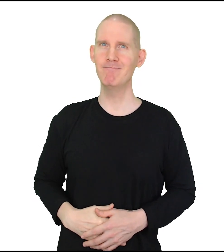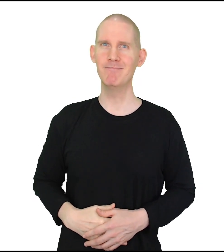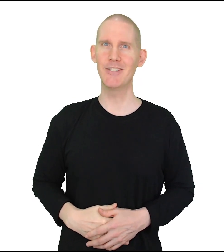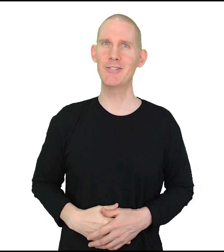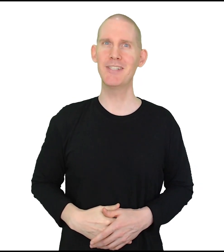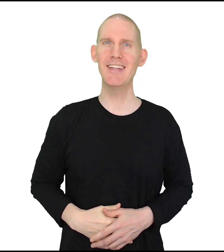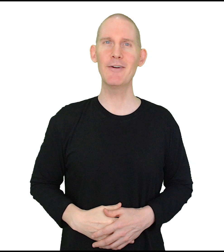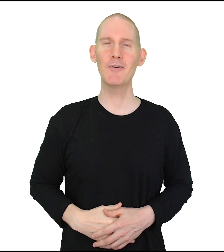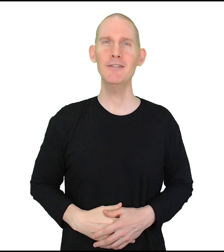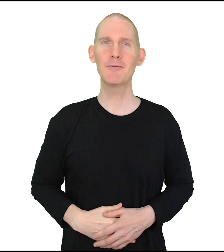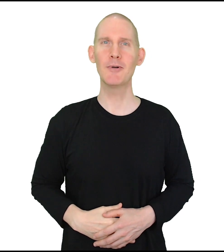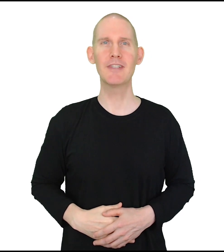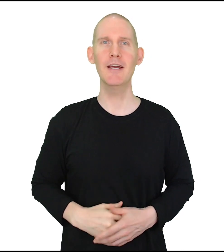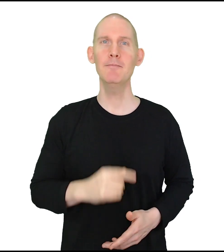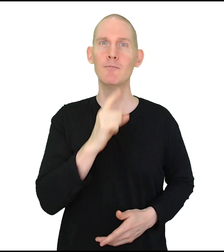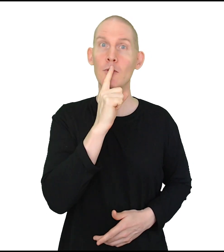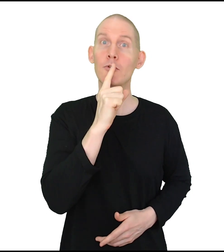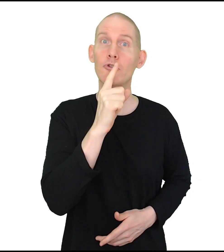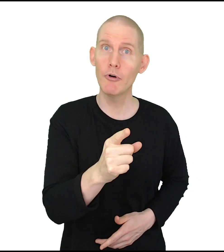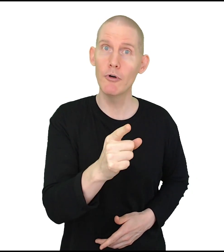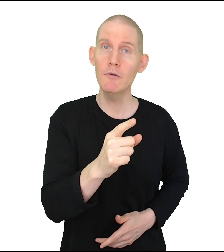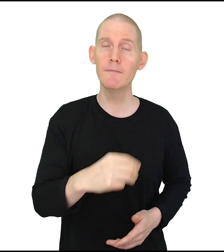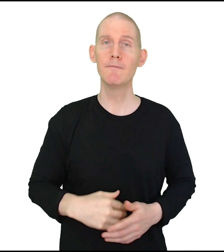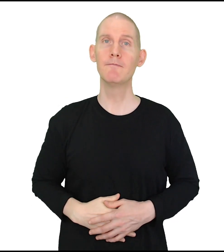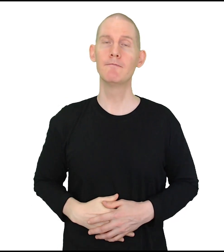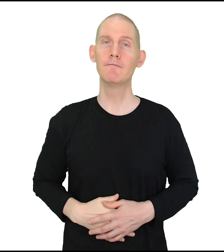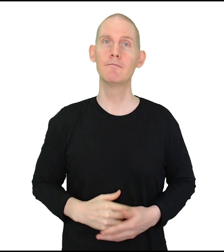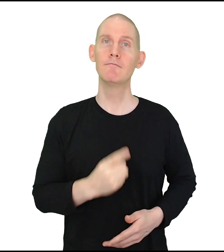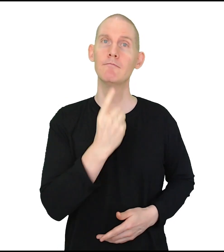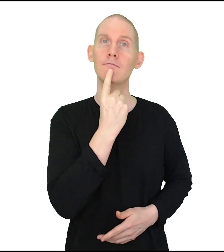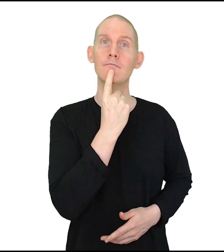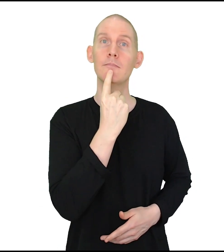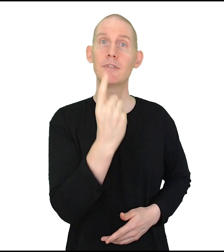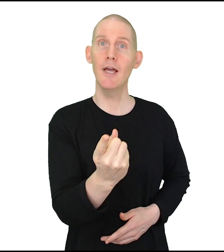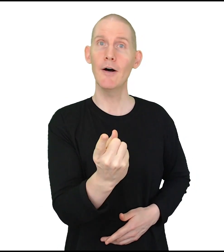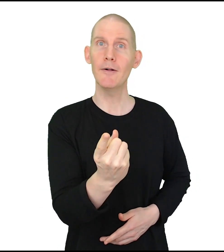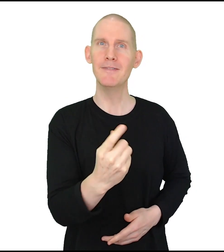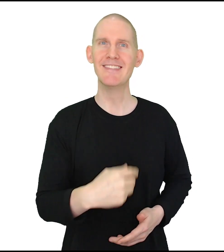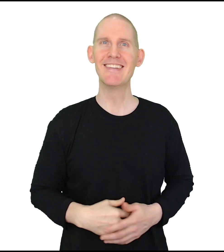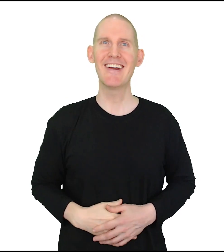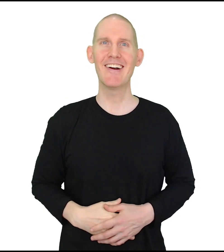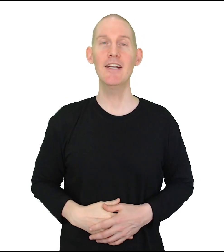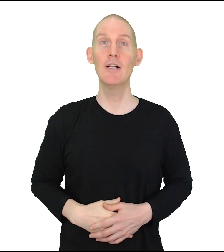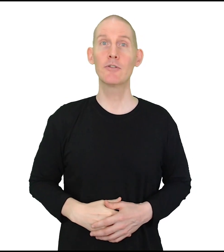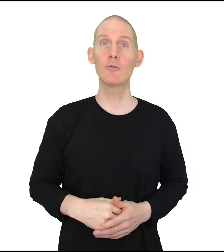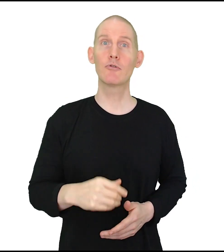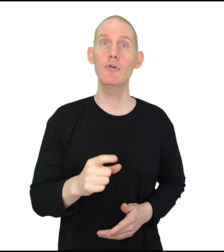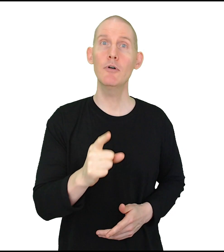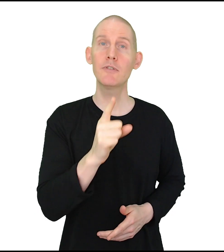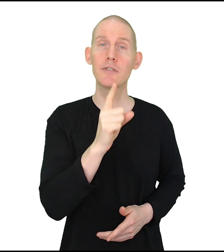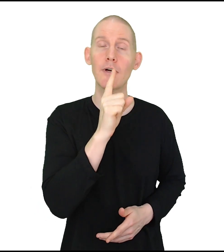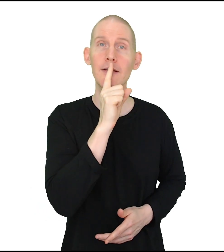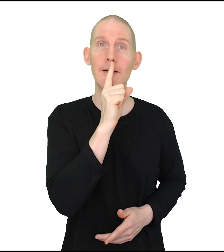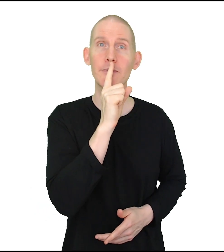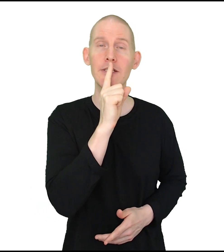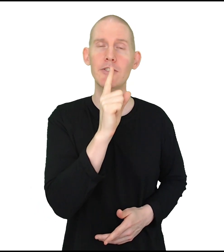Did you see the difference? Once again, true, tell. All right, so true, start in that position like